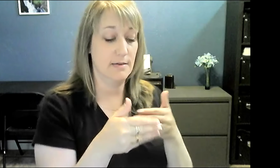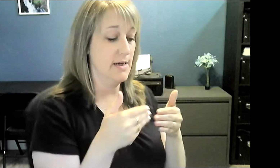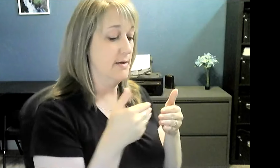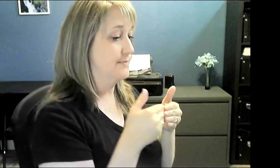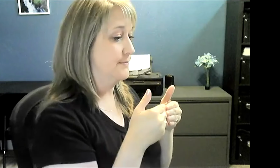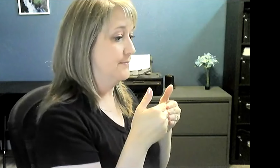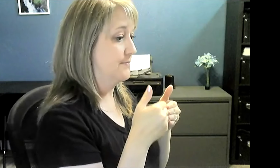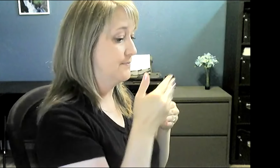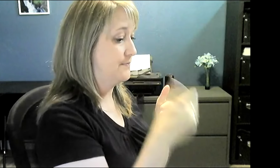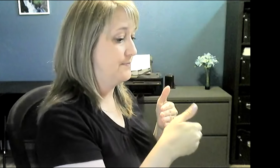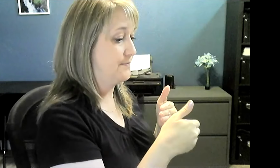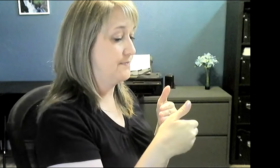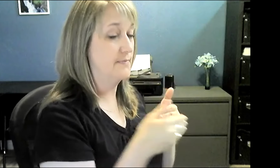right?